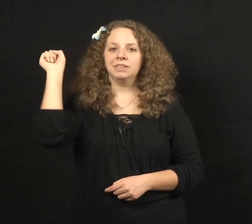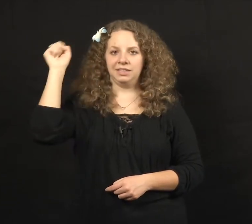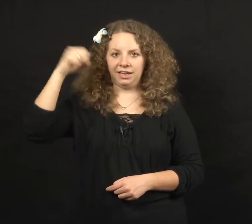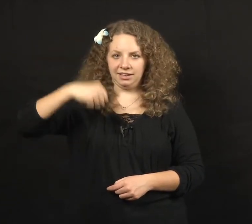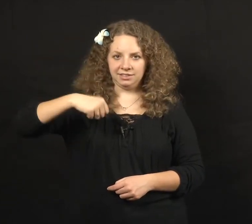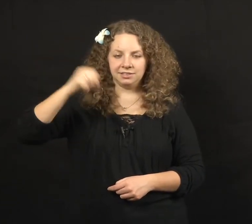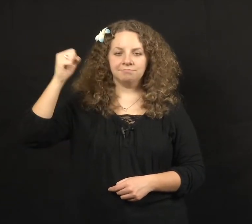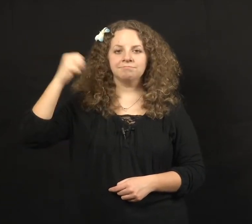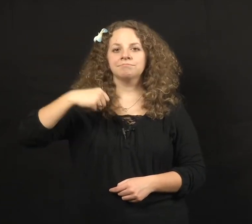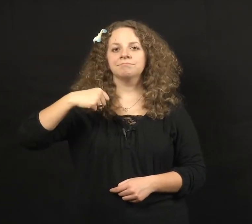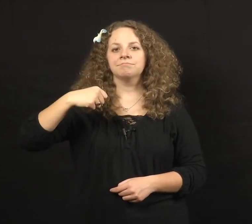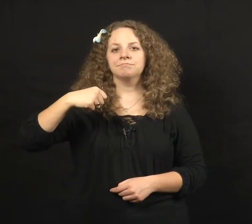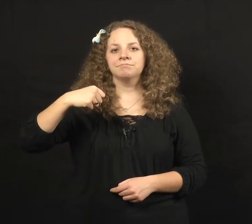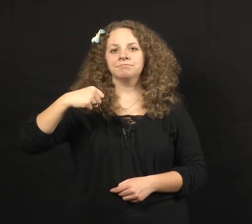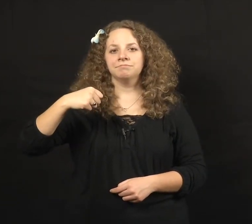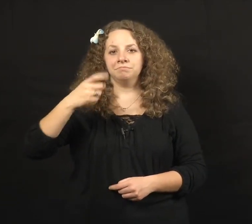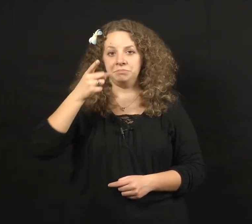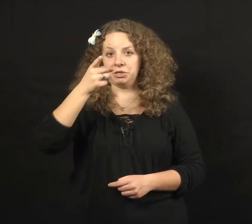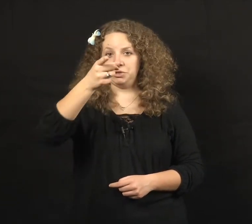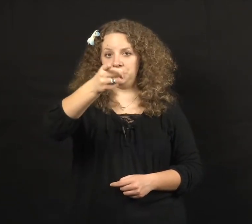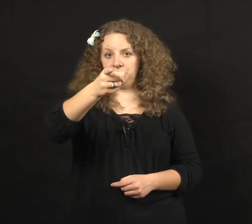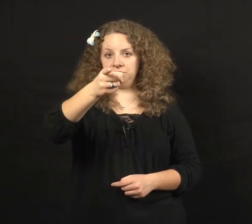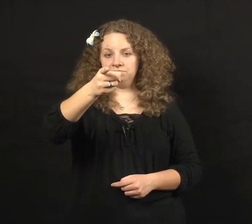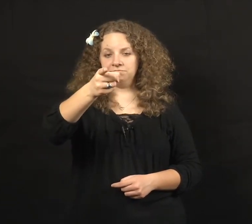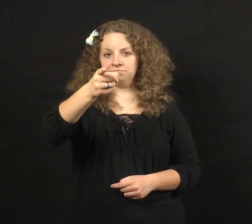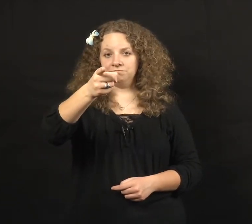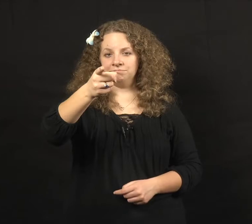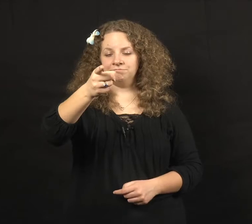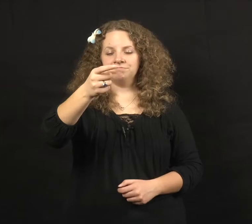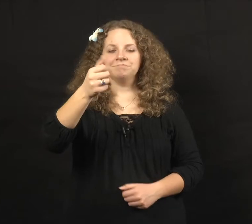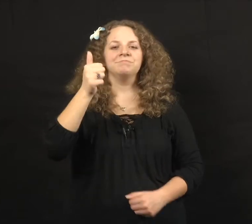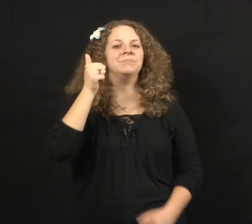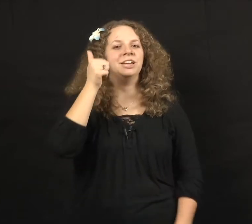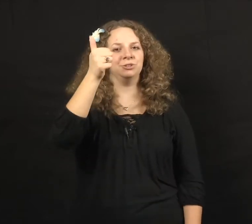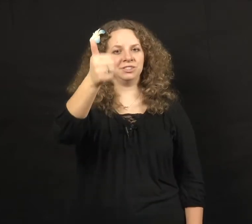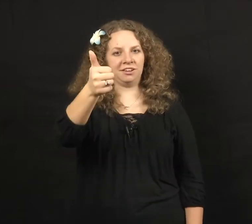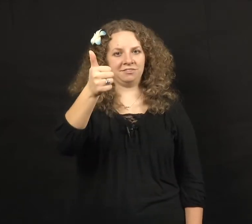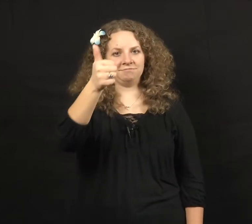Yes? You? And yourself.